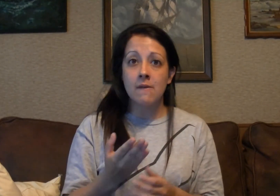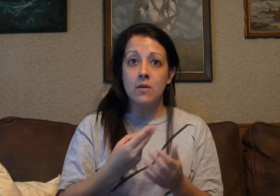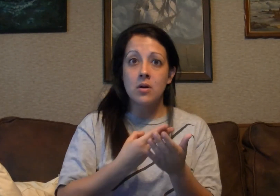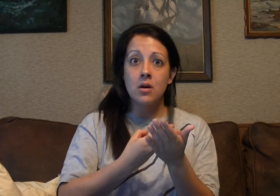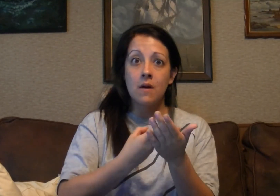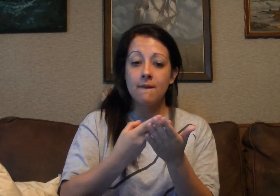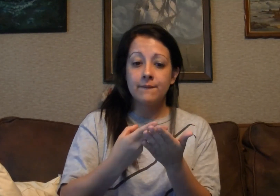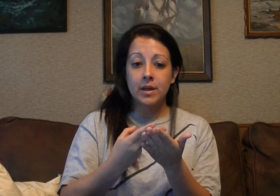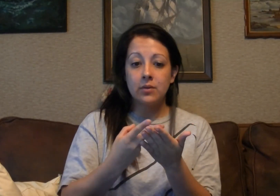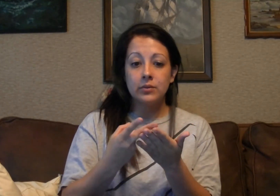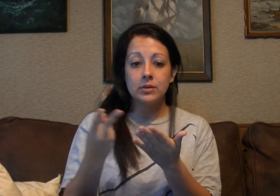never fails.